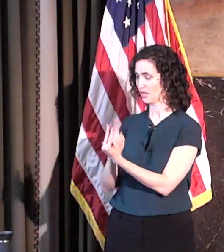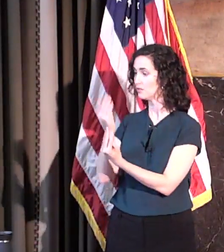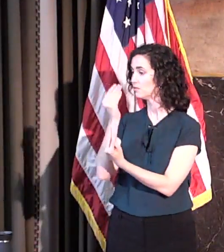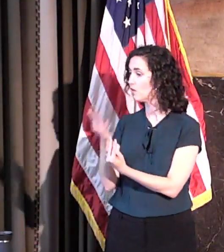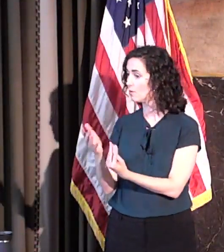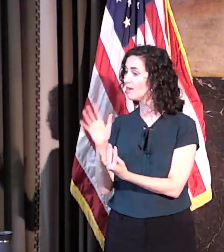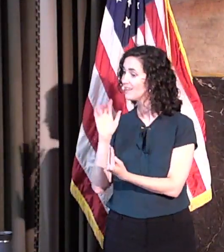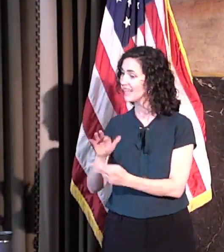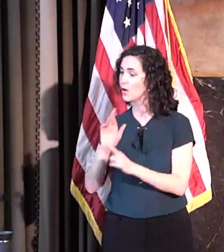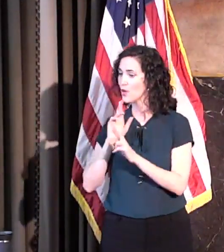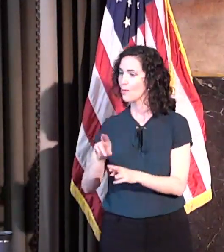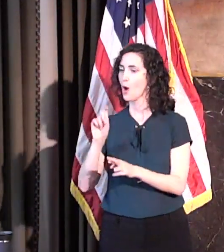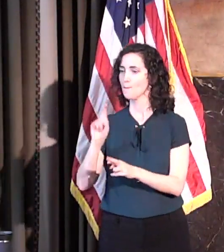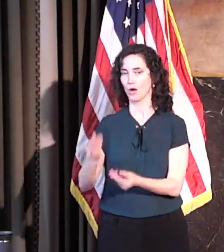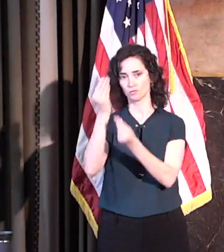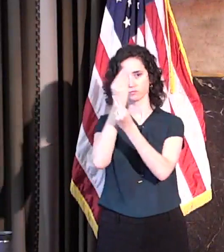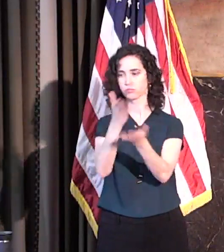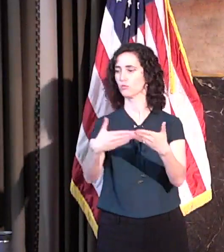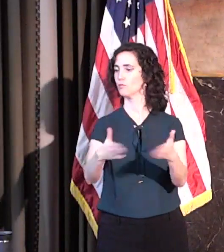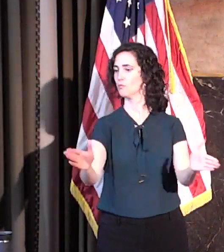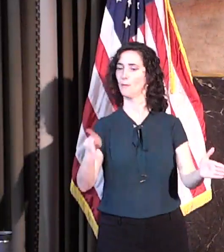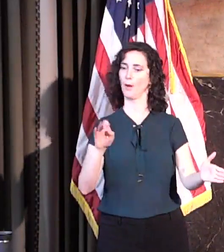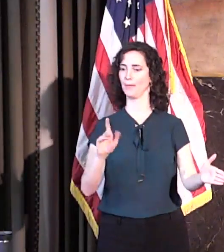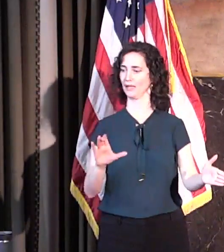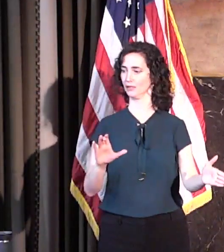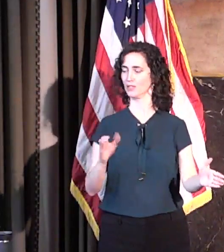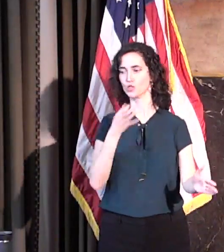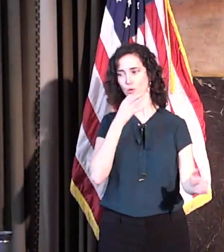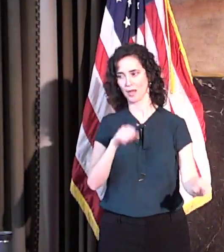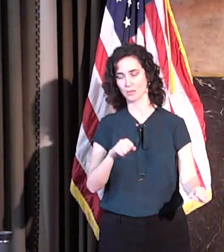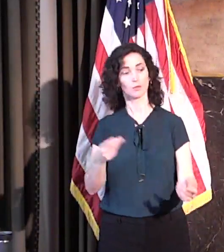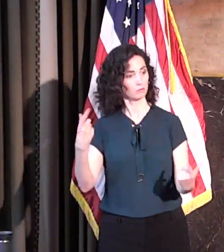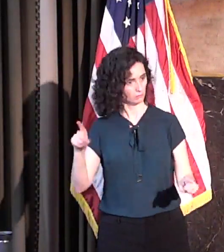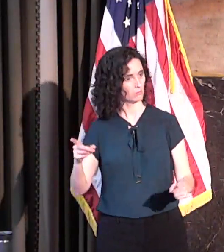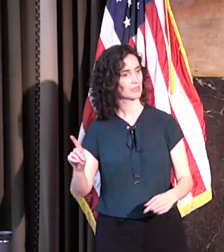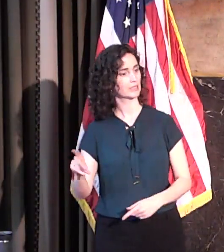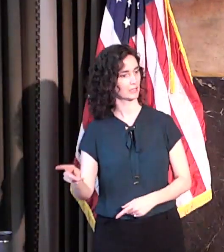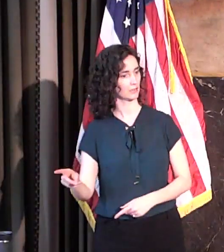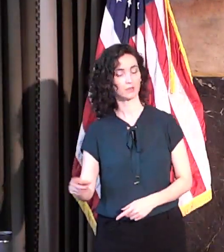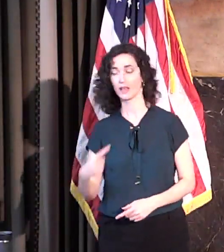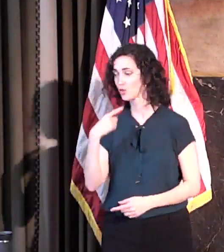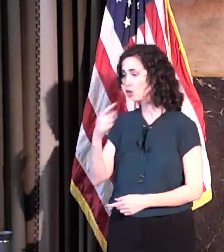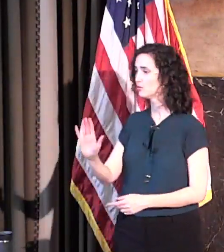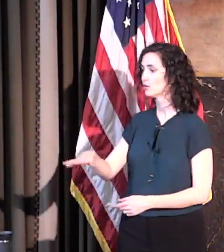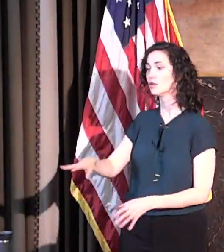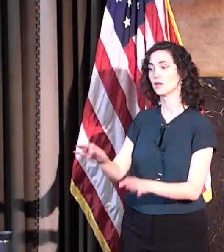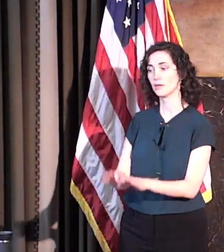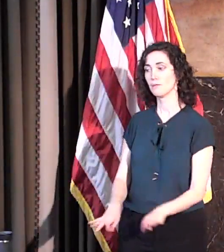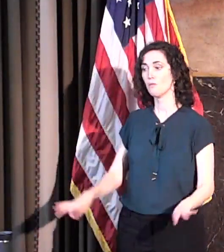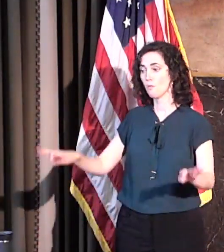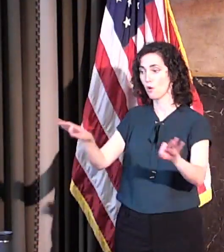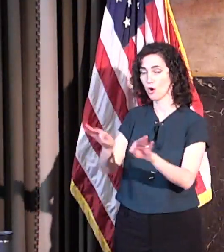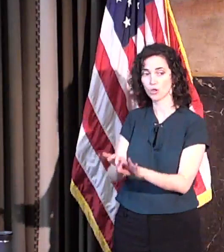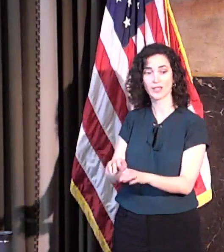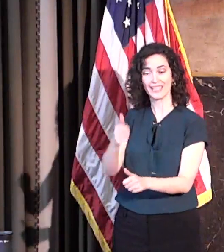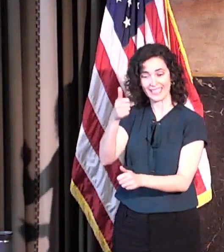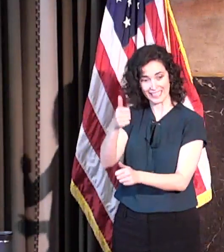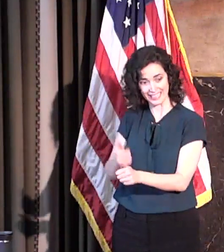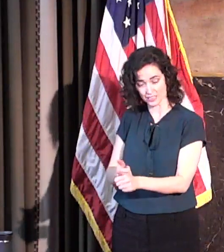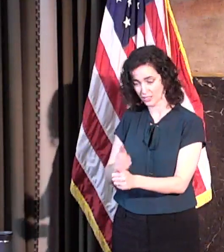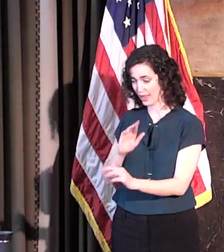that report be made public as soon as it possibly could. It was. Told him it's absolutely essential that every single